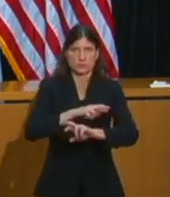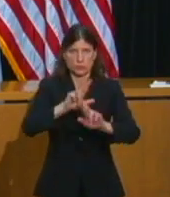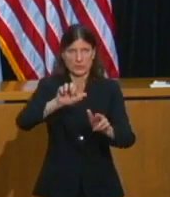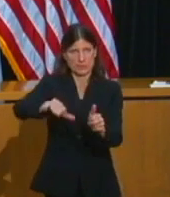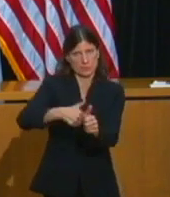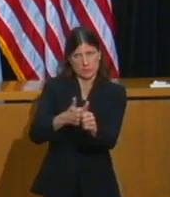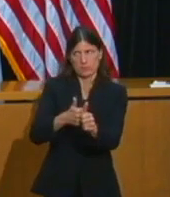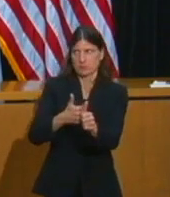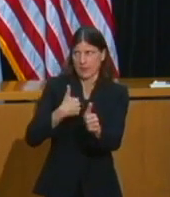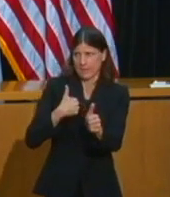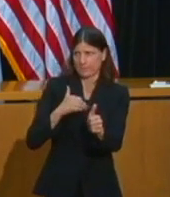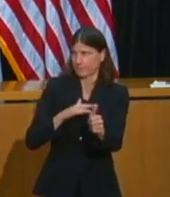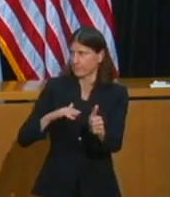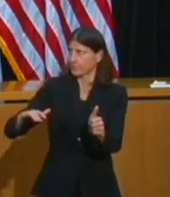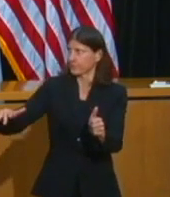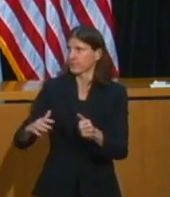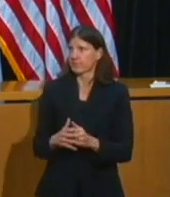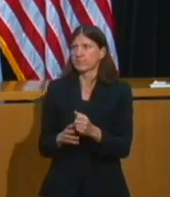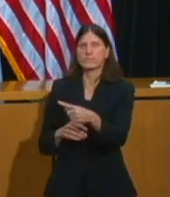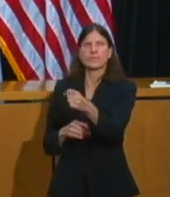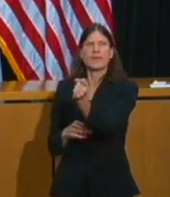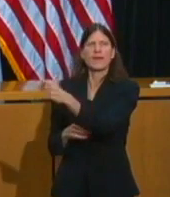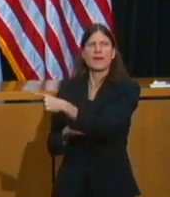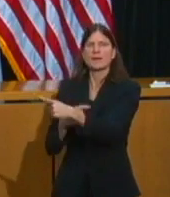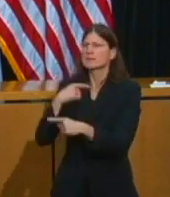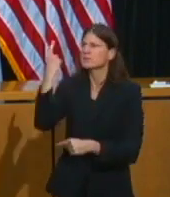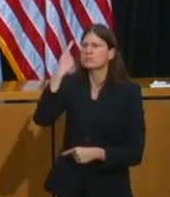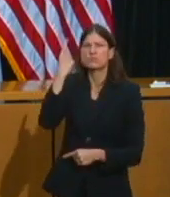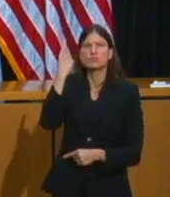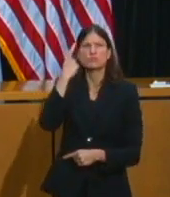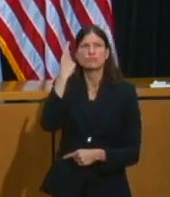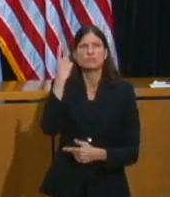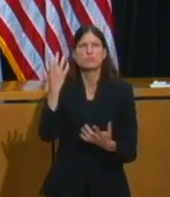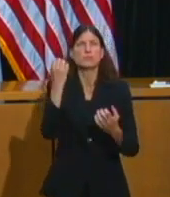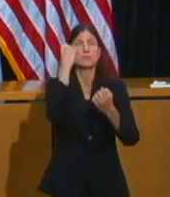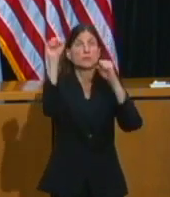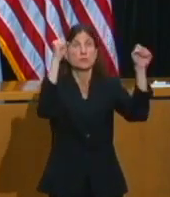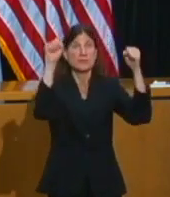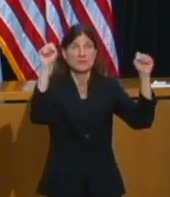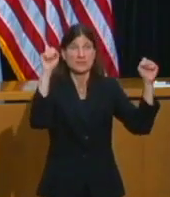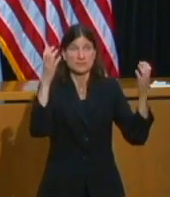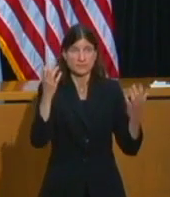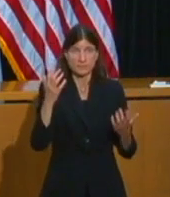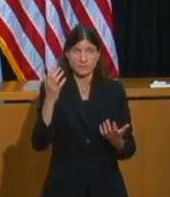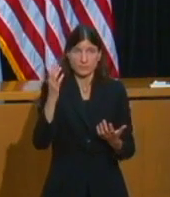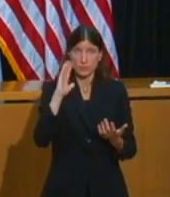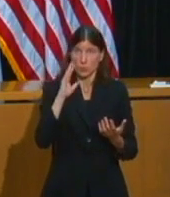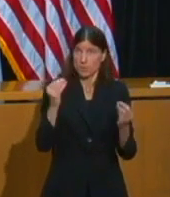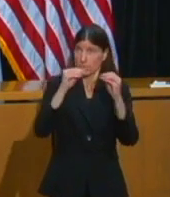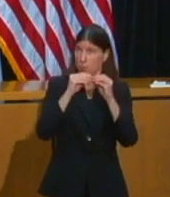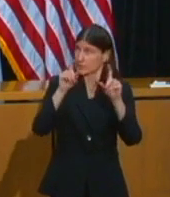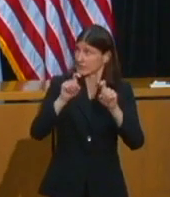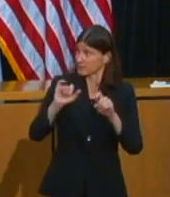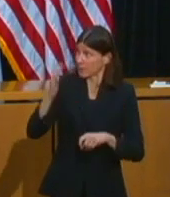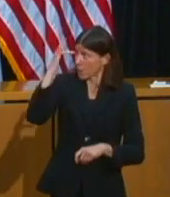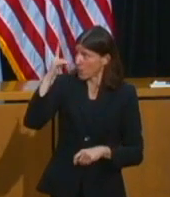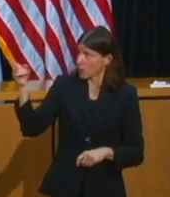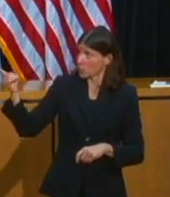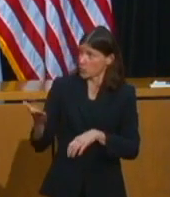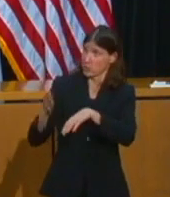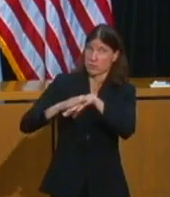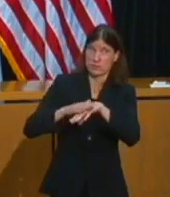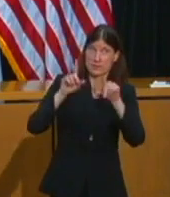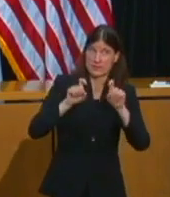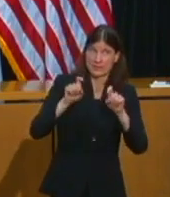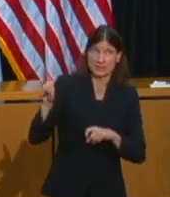Should you put even more testing resources into communities of color because of these gatherings? I think the 20 sites that are